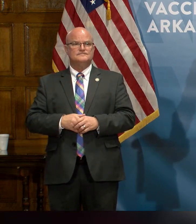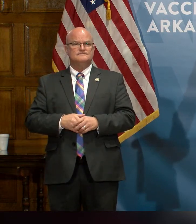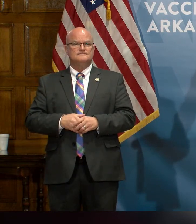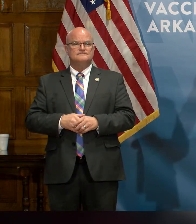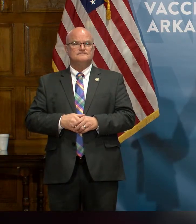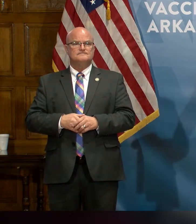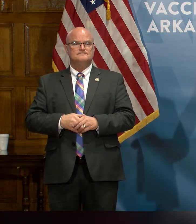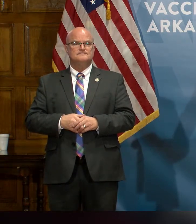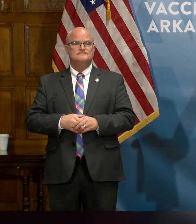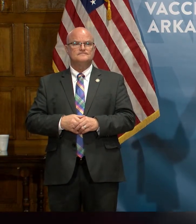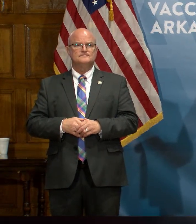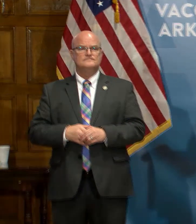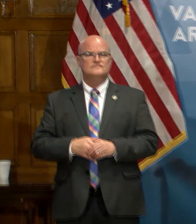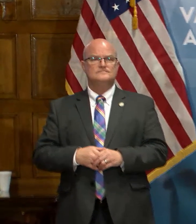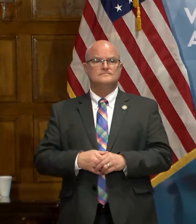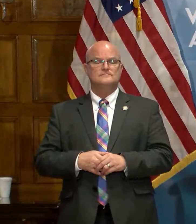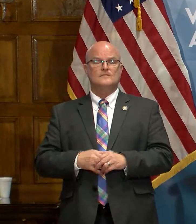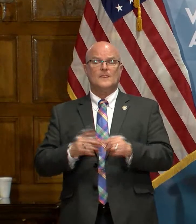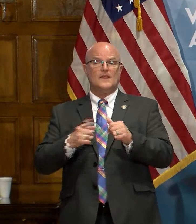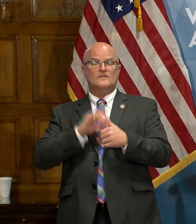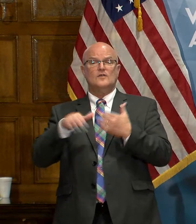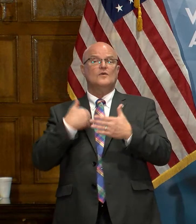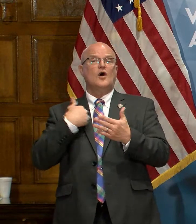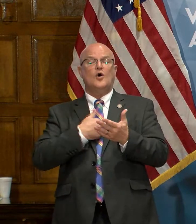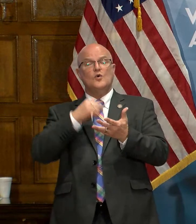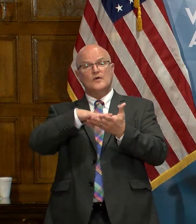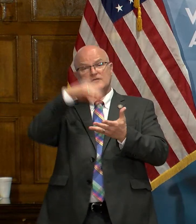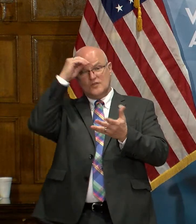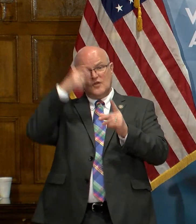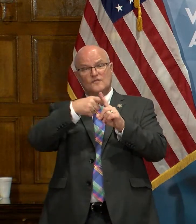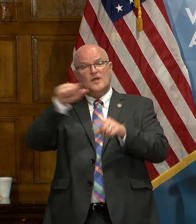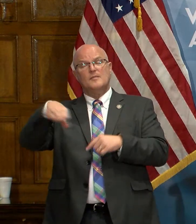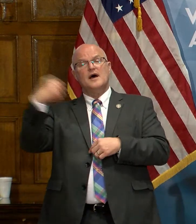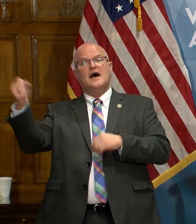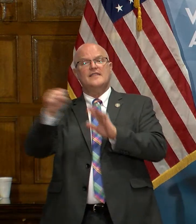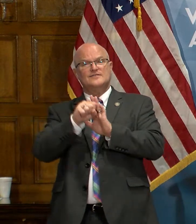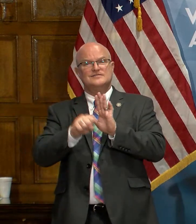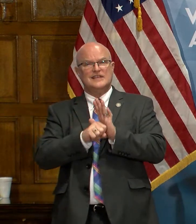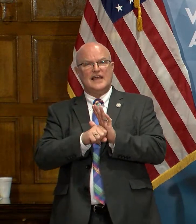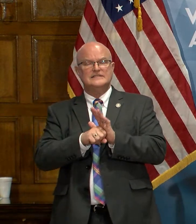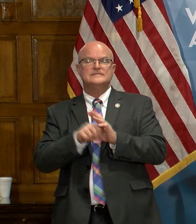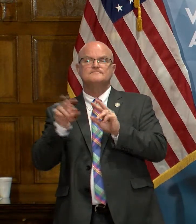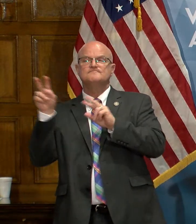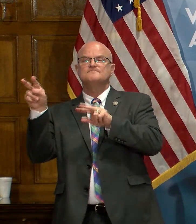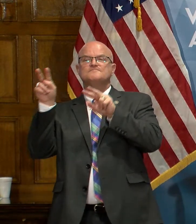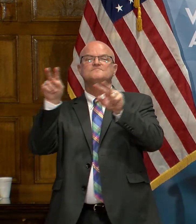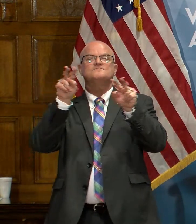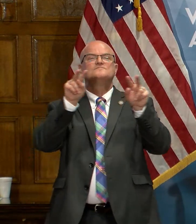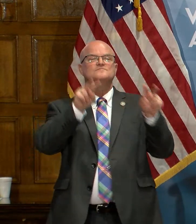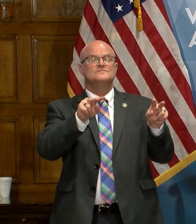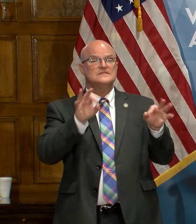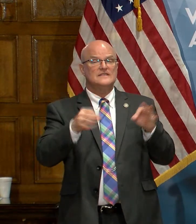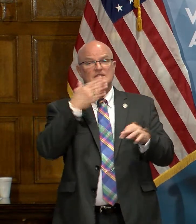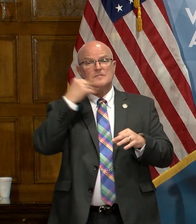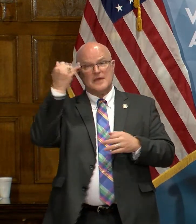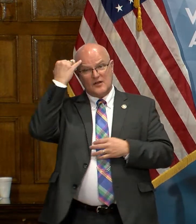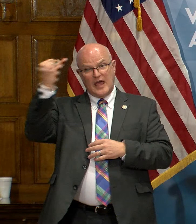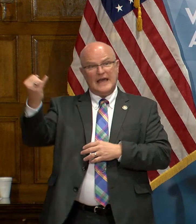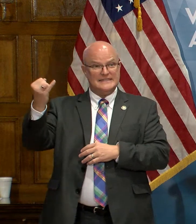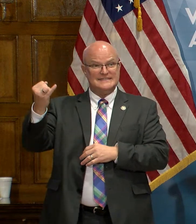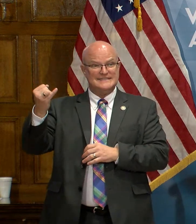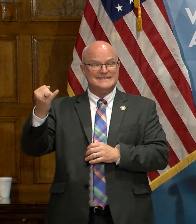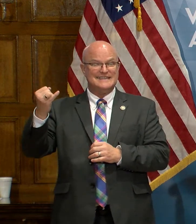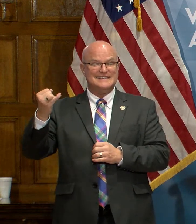test? Well, first of all, we do learn from other states, and so we always watch to see if there's better